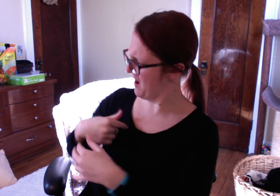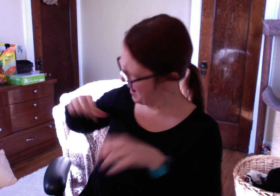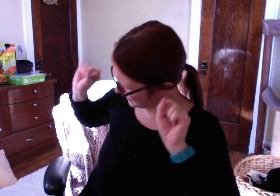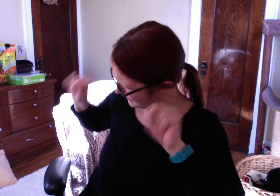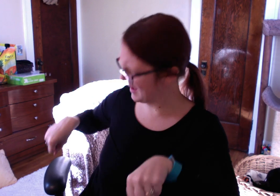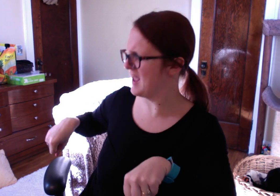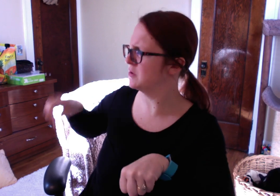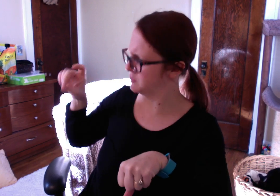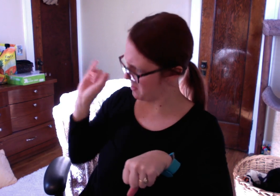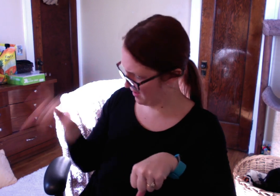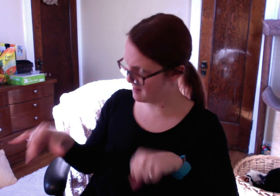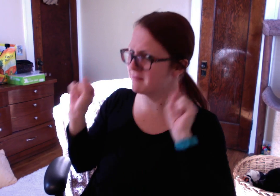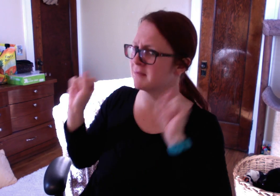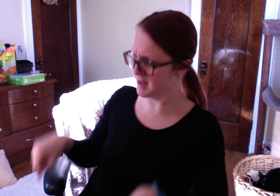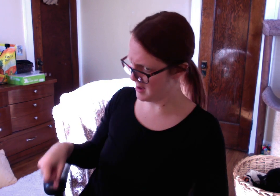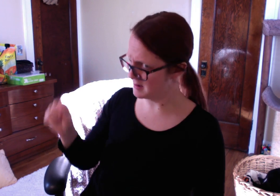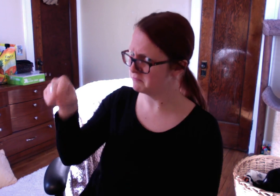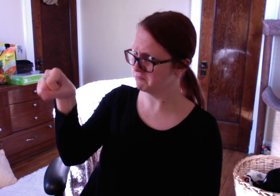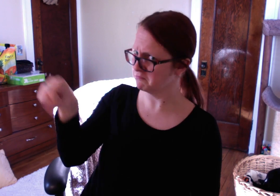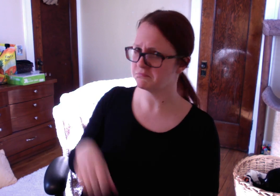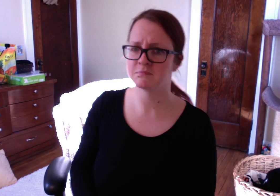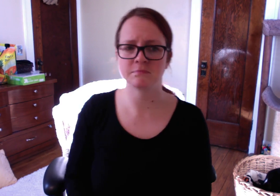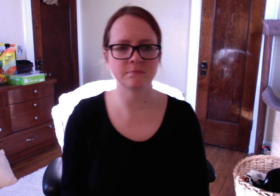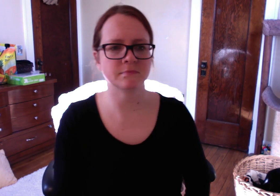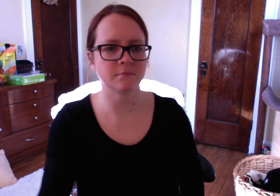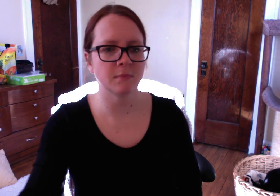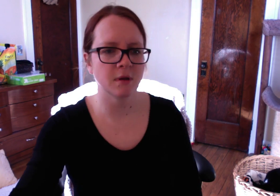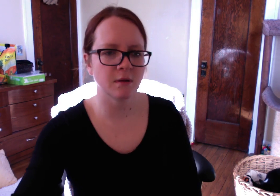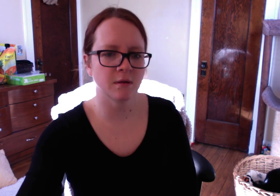do that. Yes, I can.